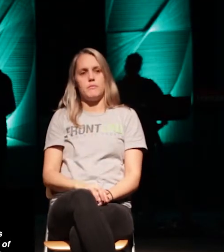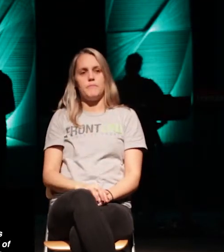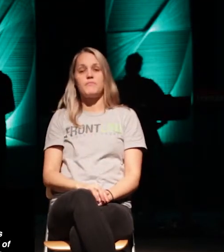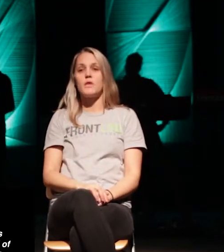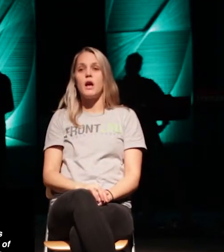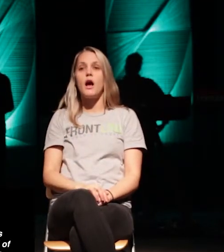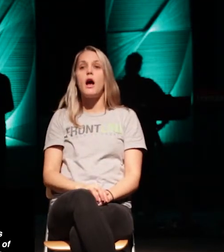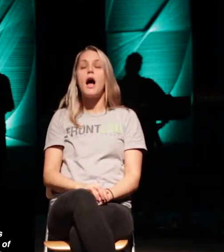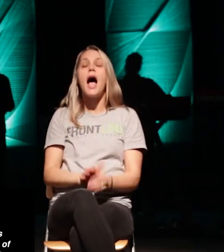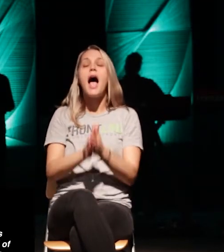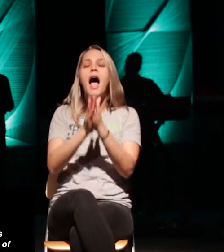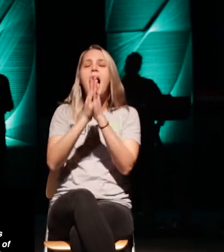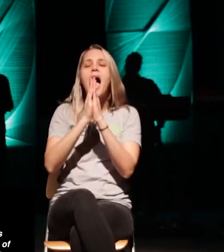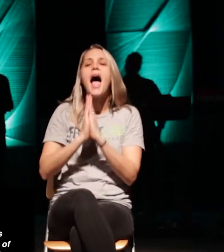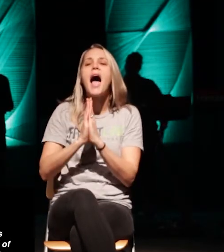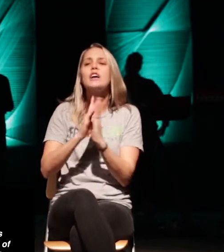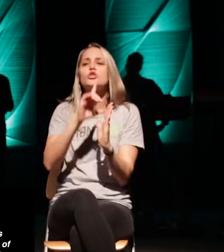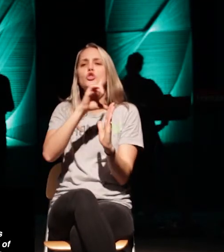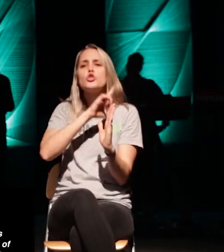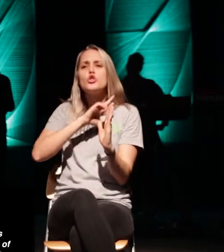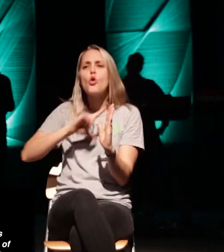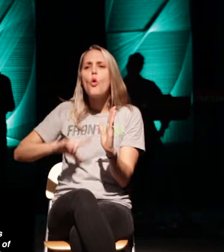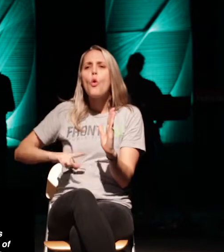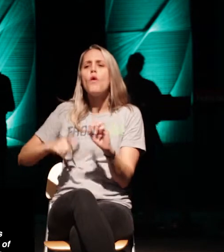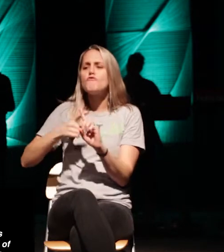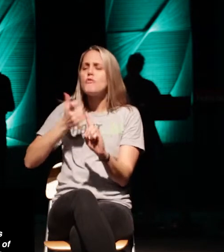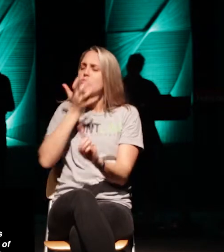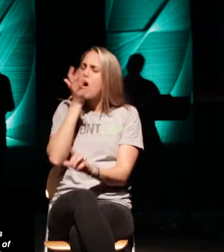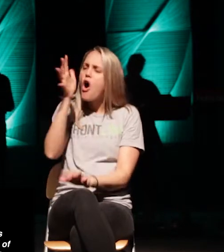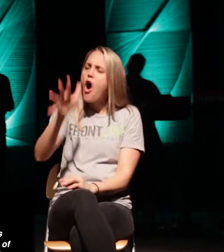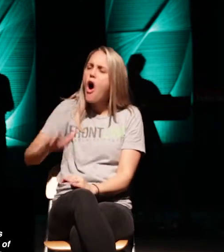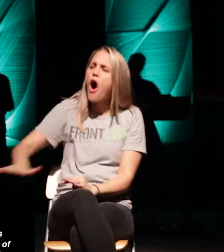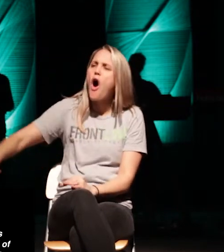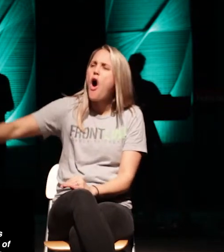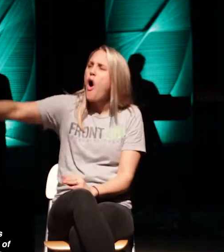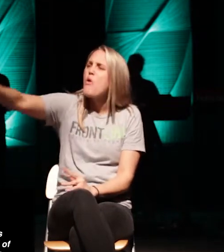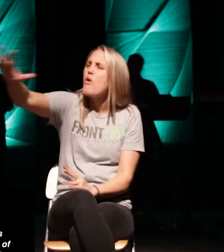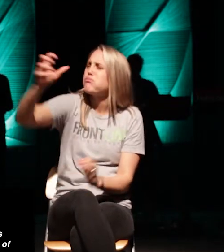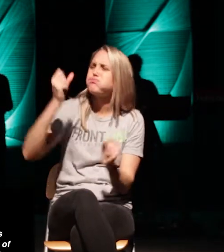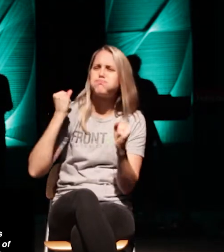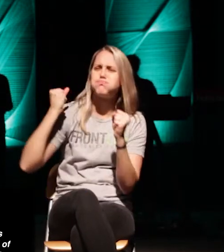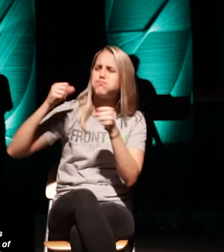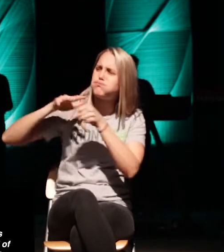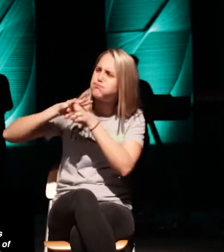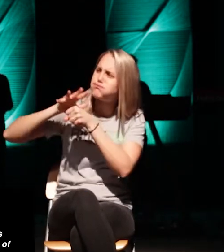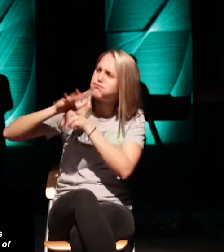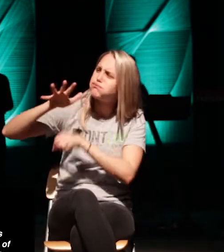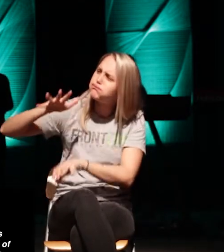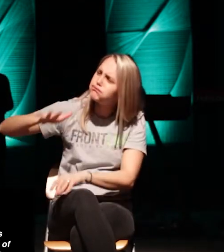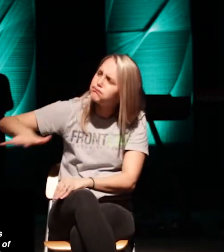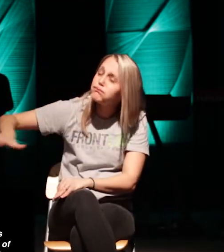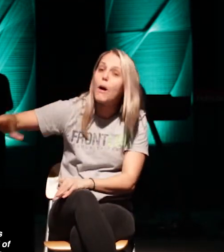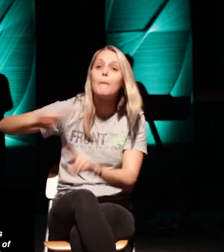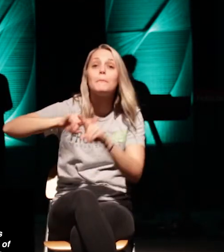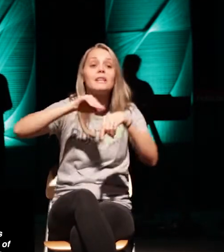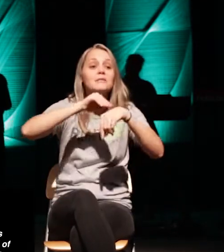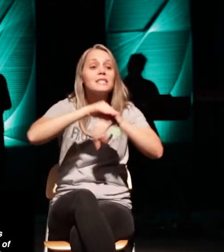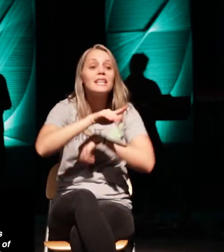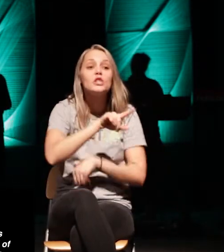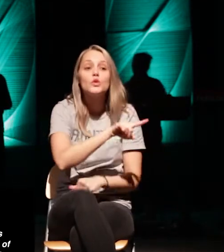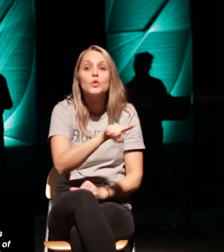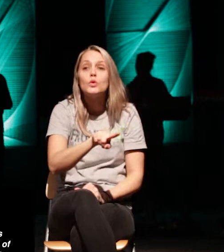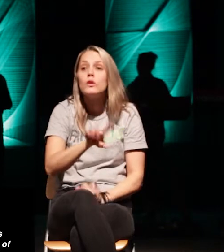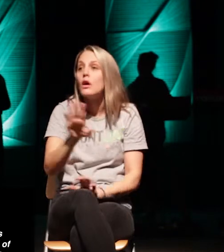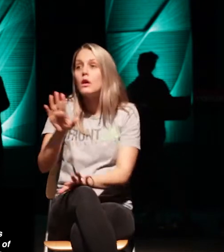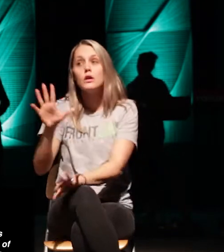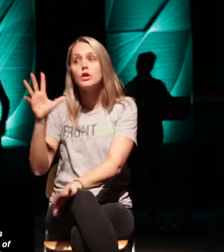Ask the Lord of the harvest. Look around. There's a harvest that's so plentiful and so abundant. I am sending you. But here's what I don't want us to miss.